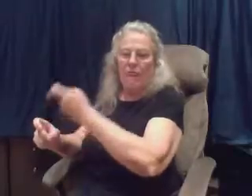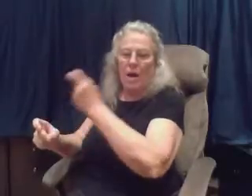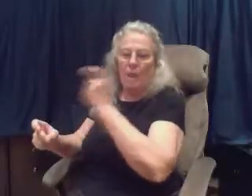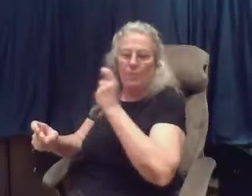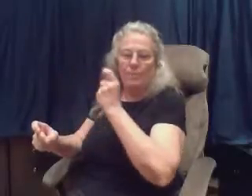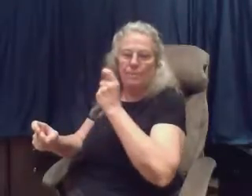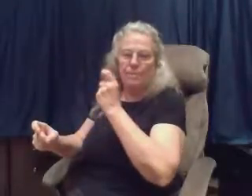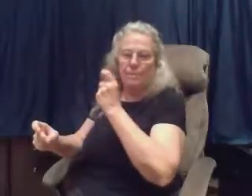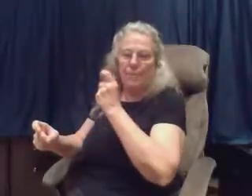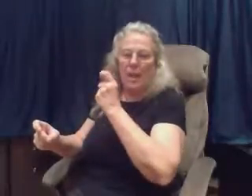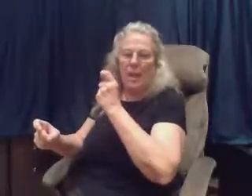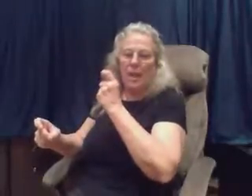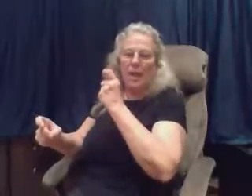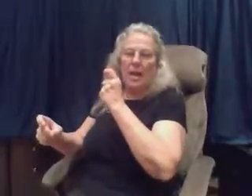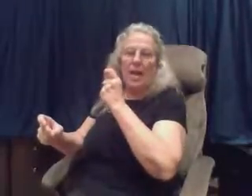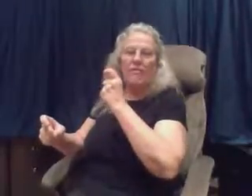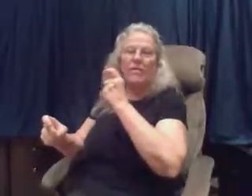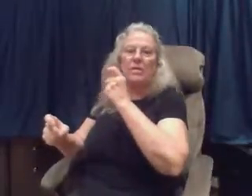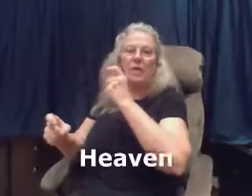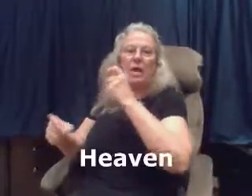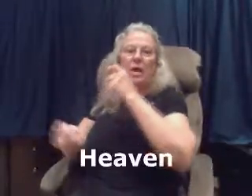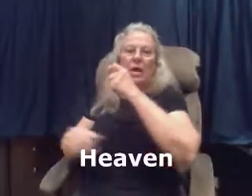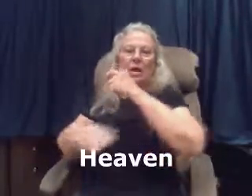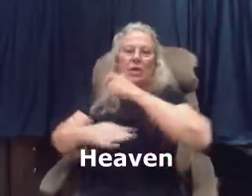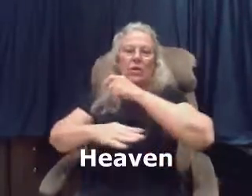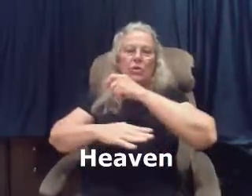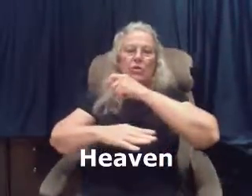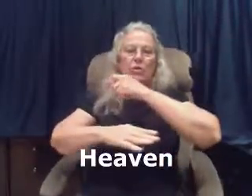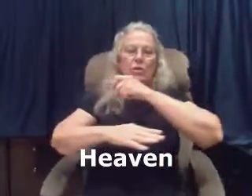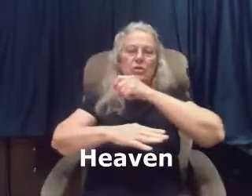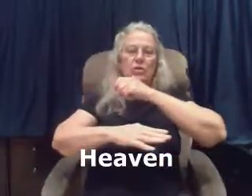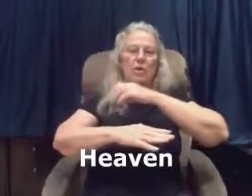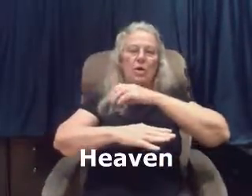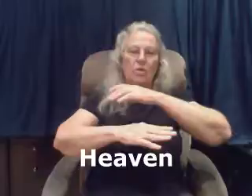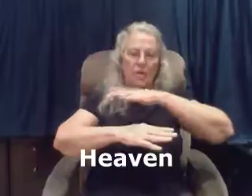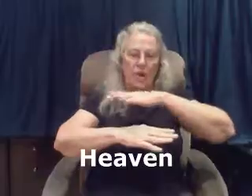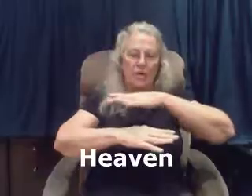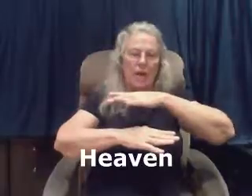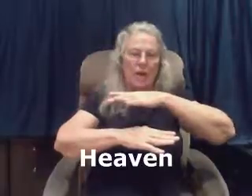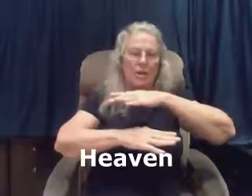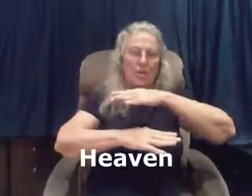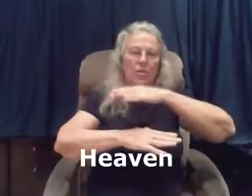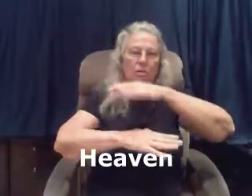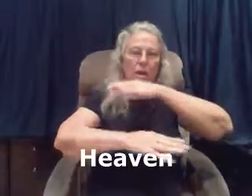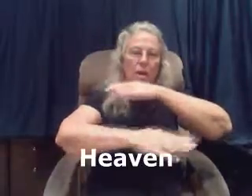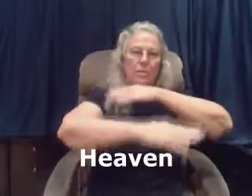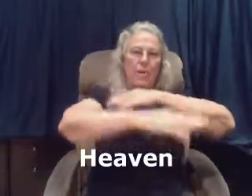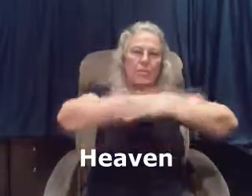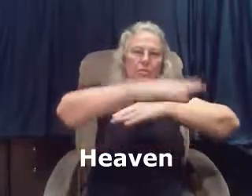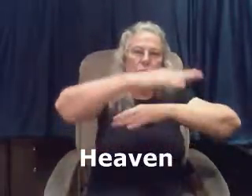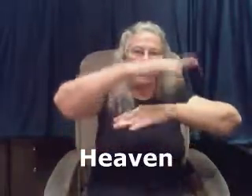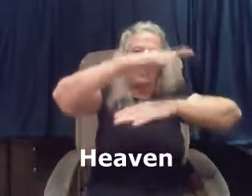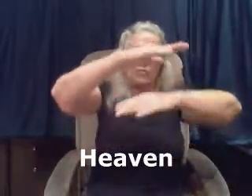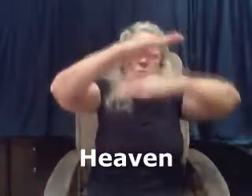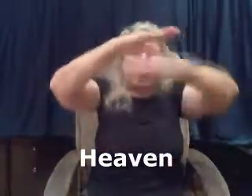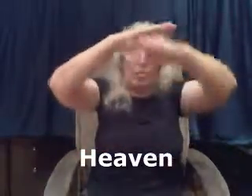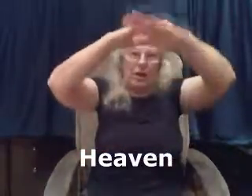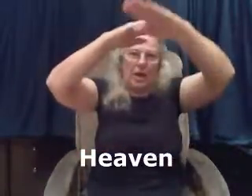From. Heaven, you're going to start non-dominant on the bottom. It's going to roll